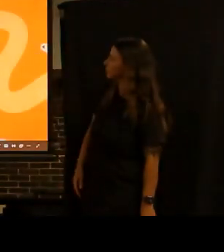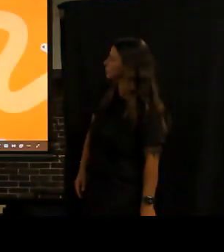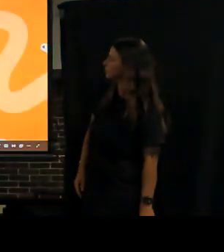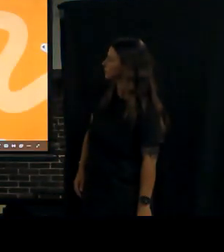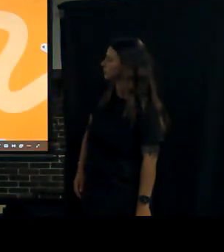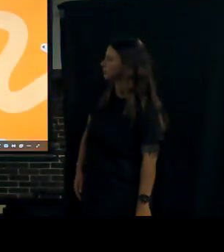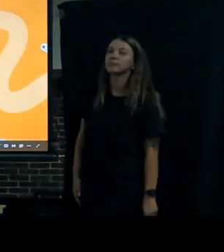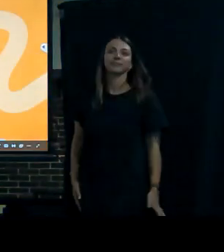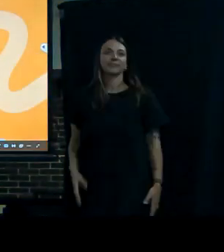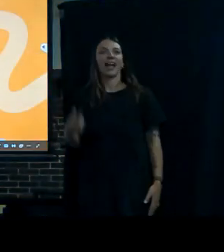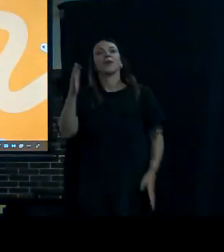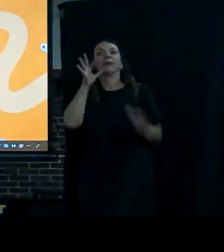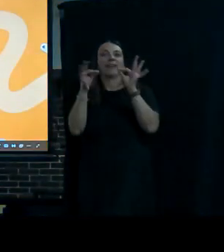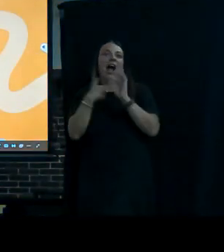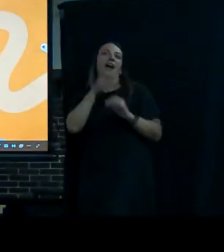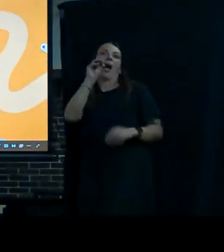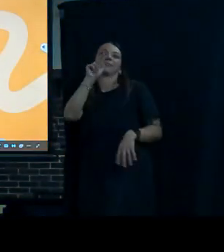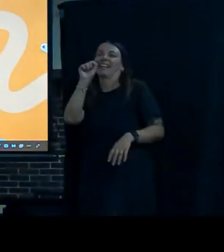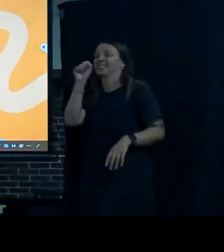see.